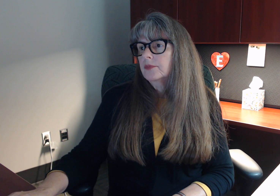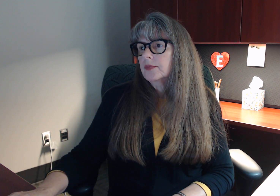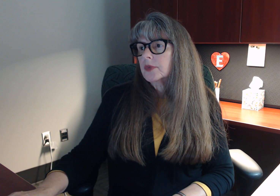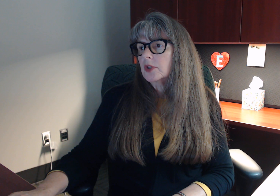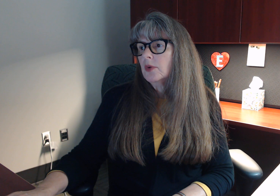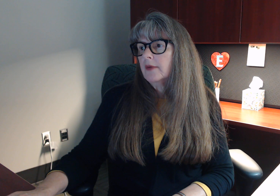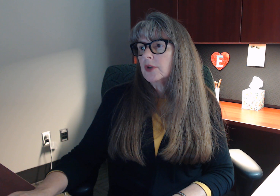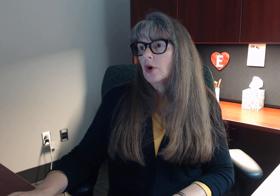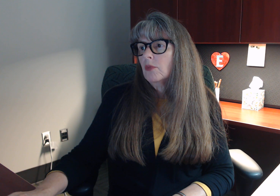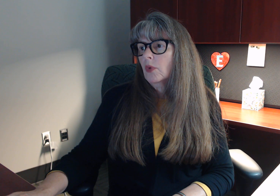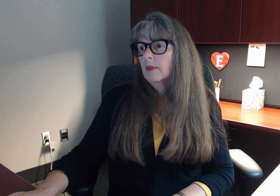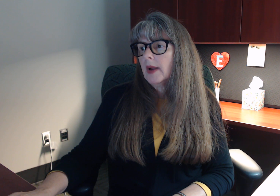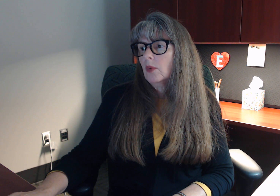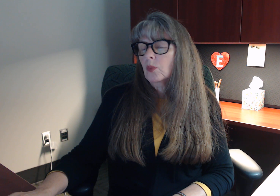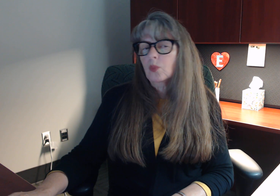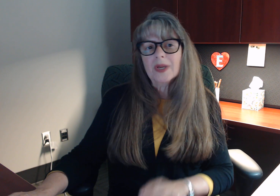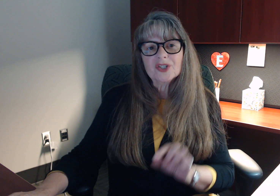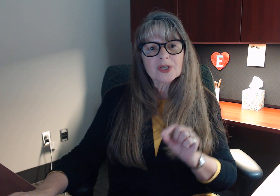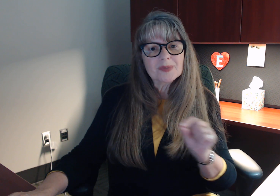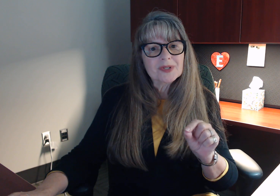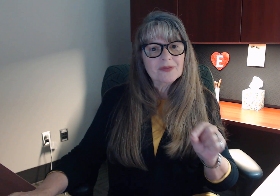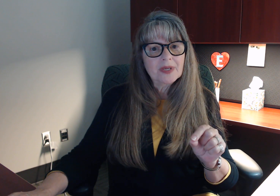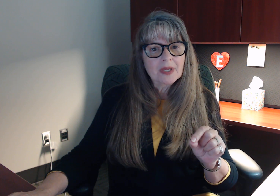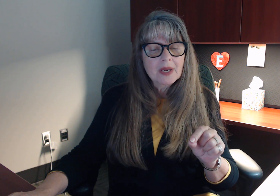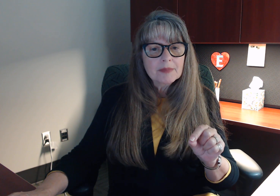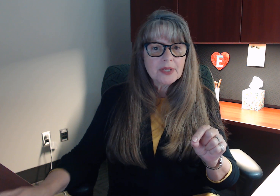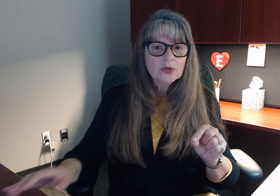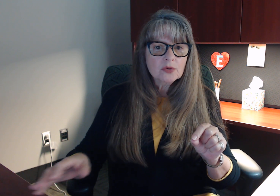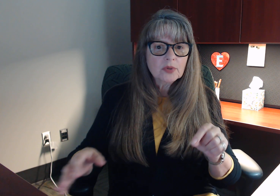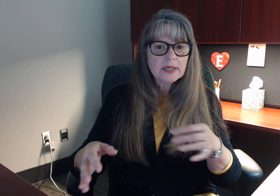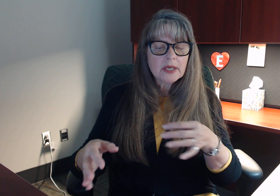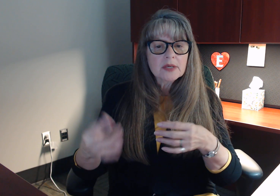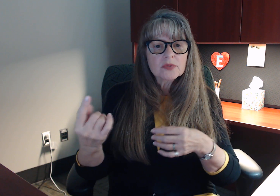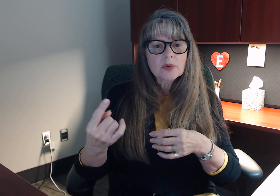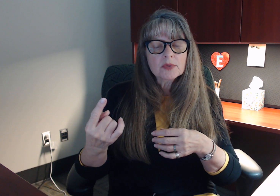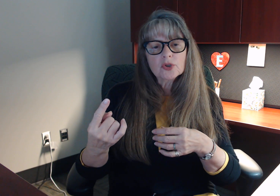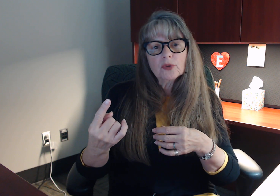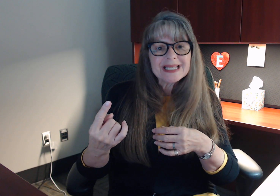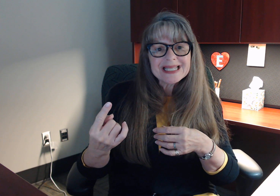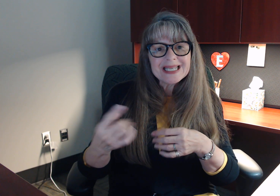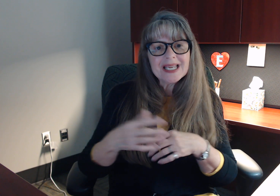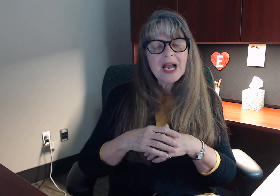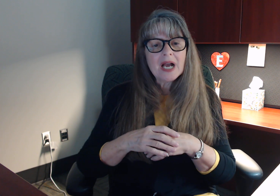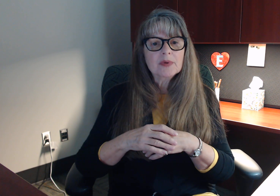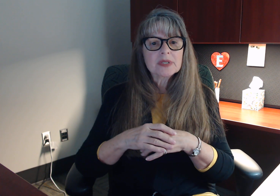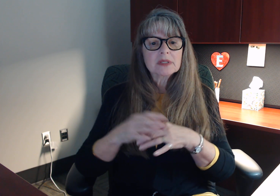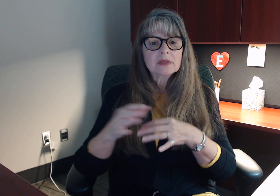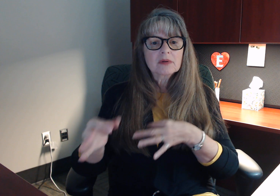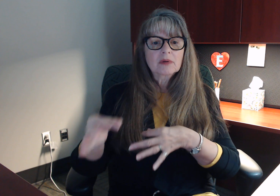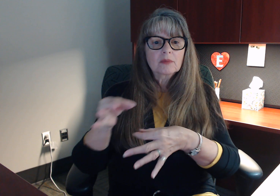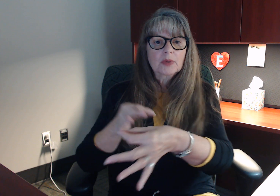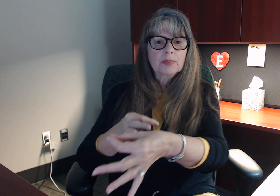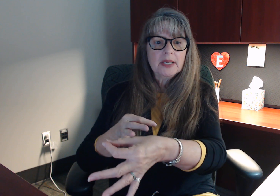So you'd have to know more about which specific, but they do like some surrogacy. I would replace